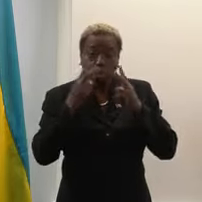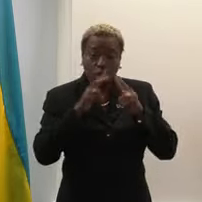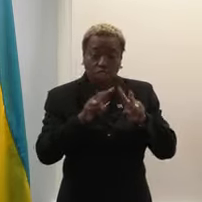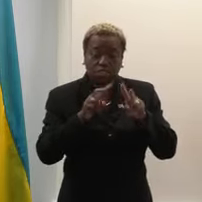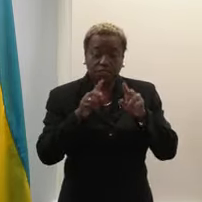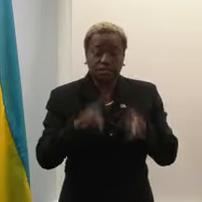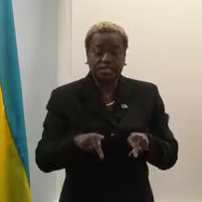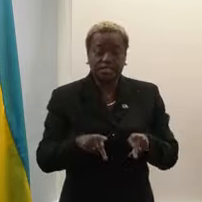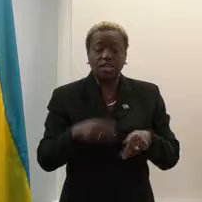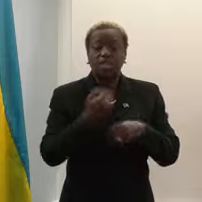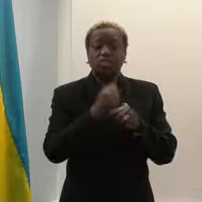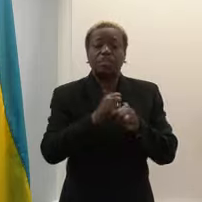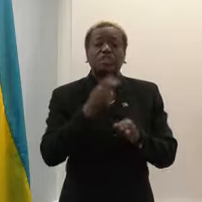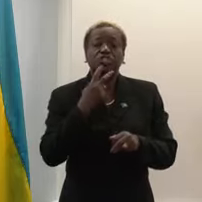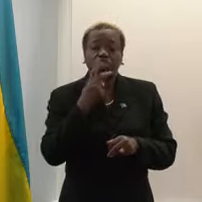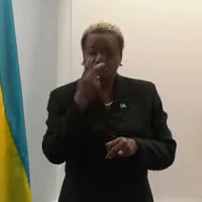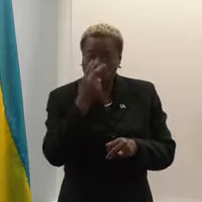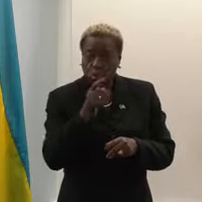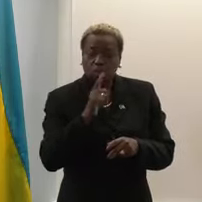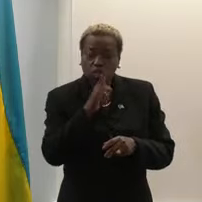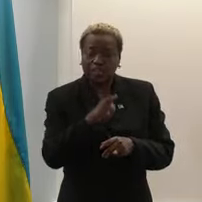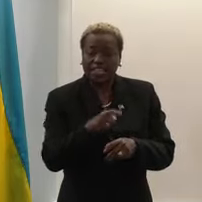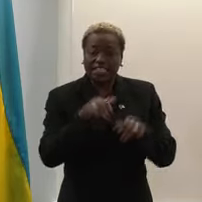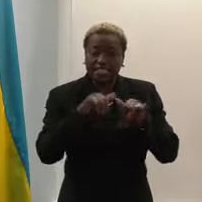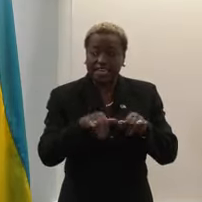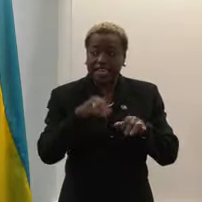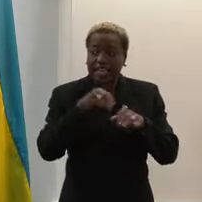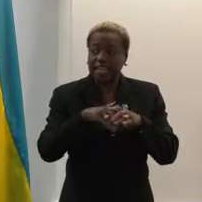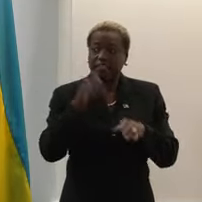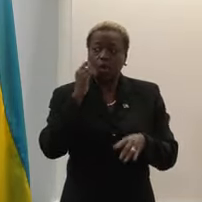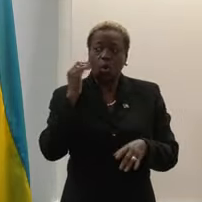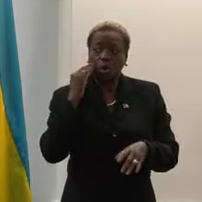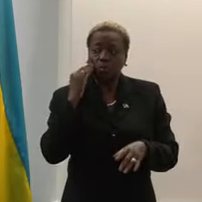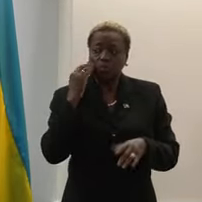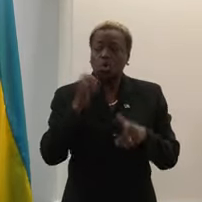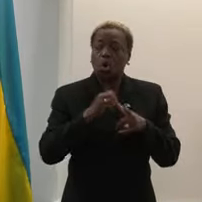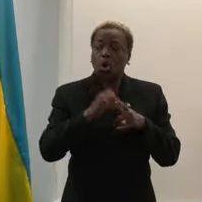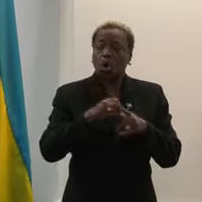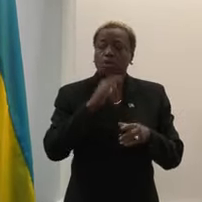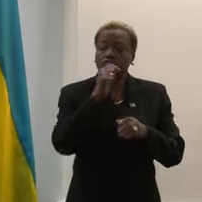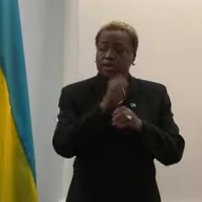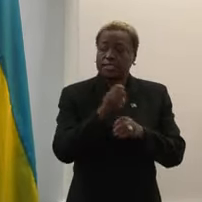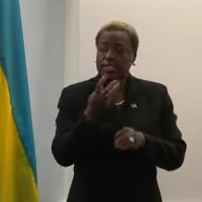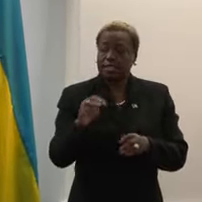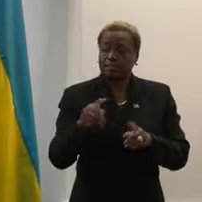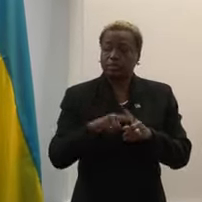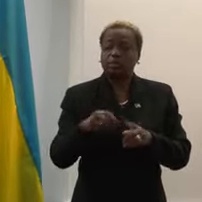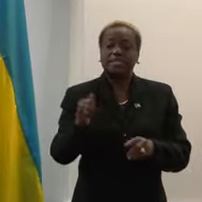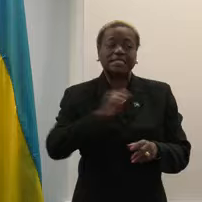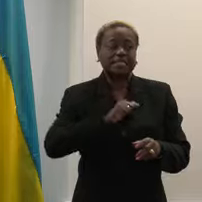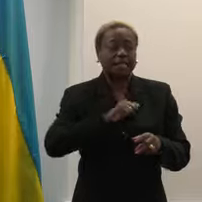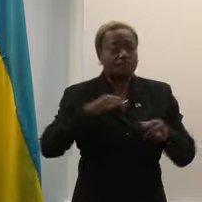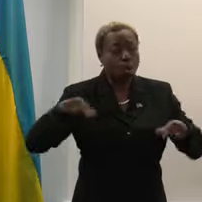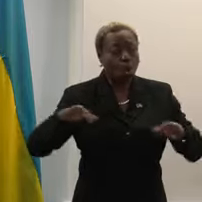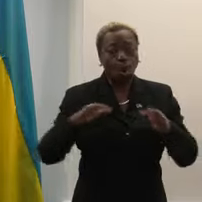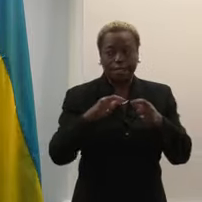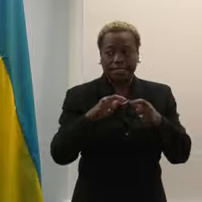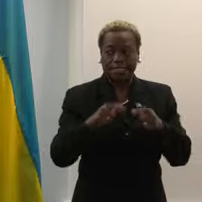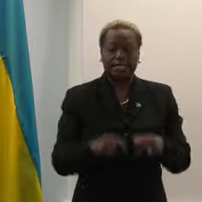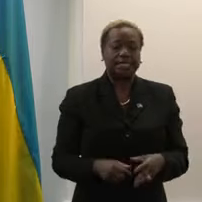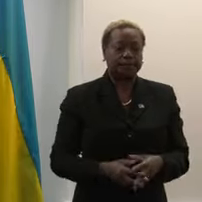do stay inside their homes, or are we trusting them to self-quarantine?